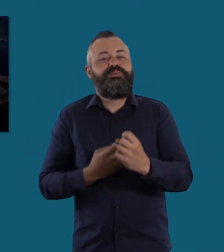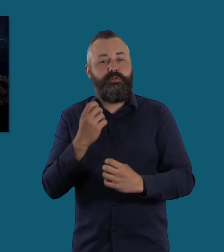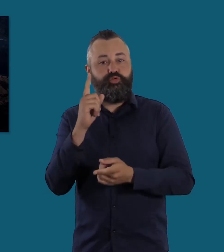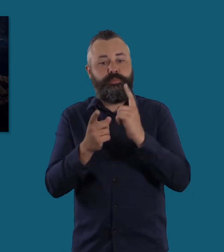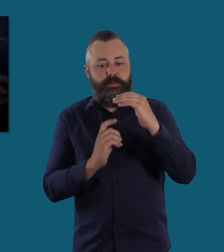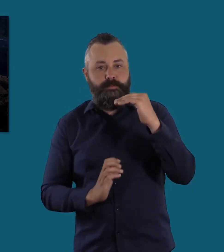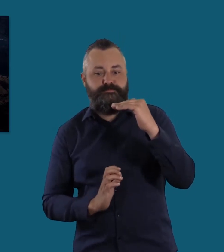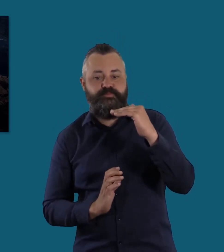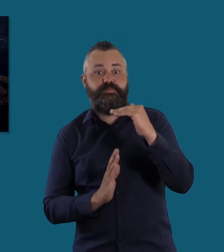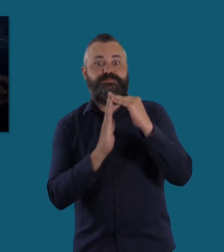causing earthquakes.